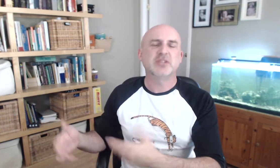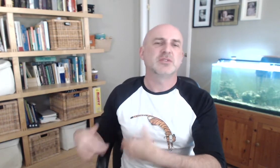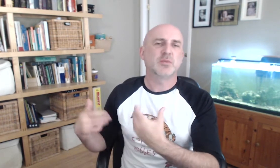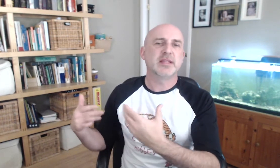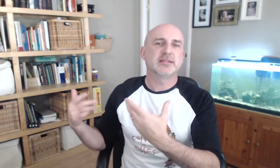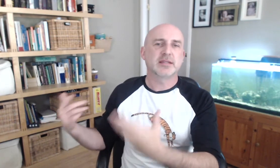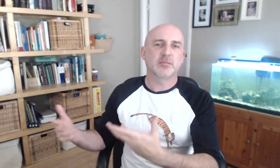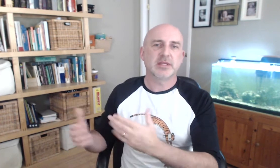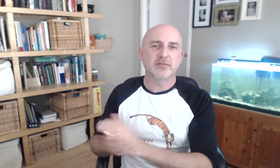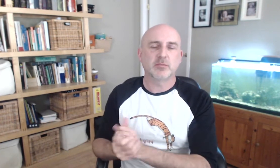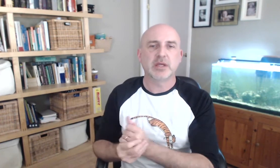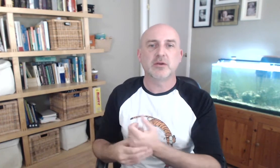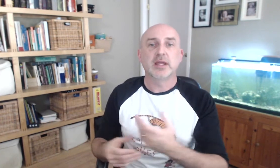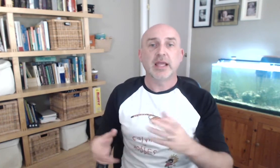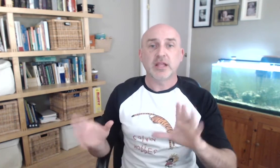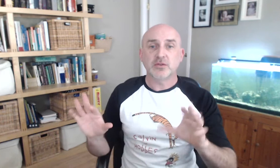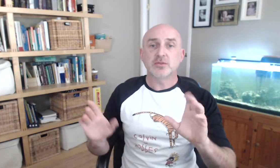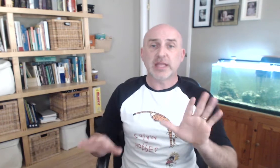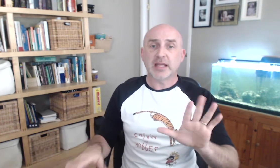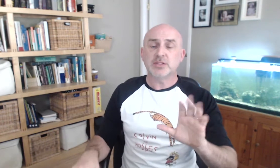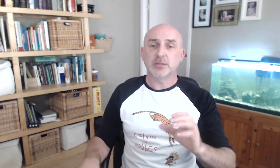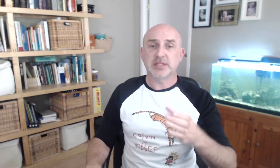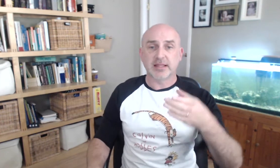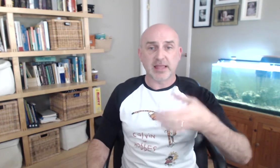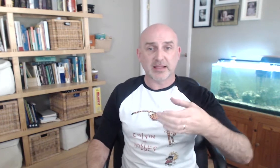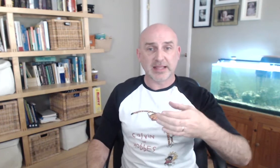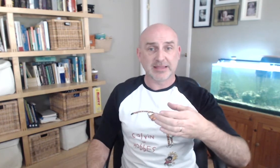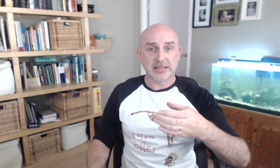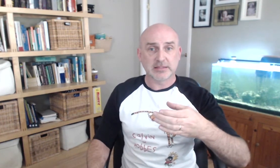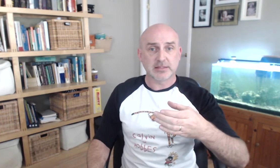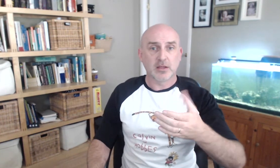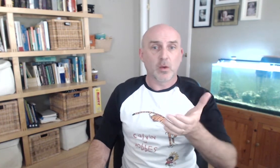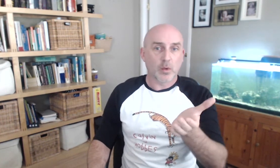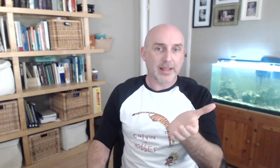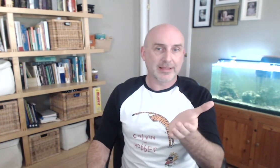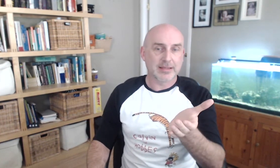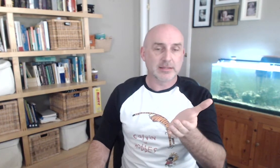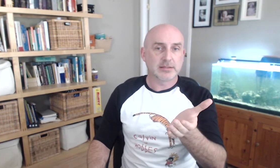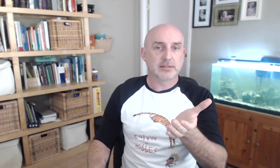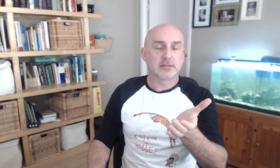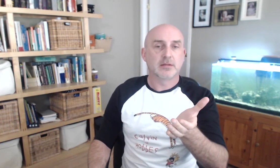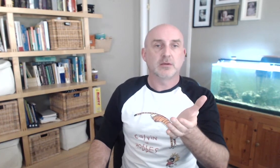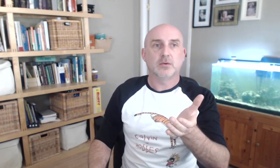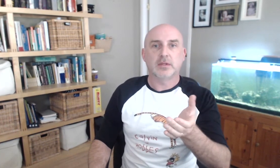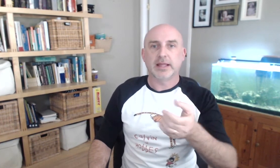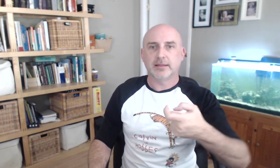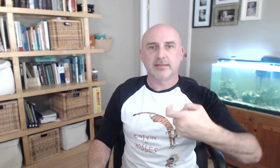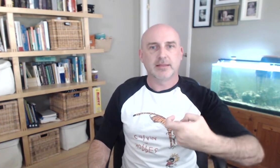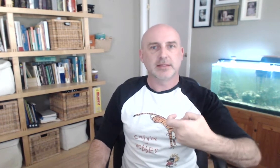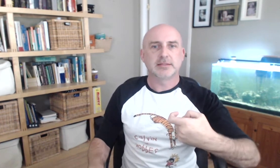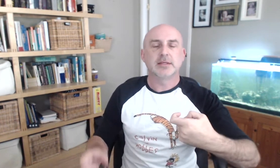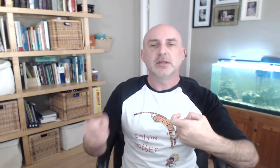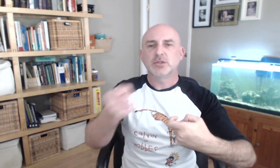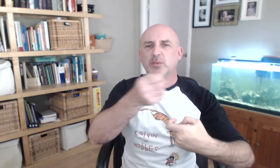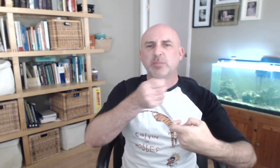a way that's going to be even better. And you use hand shapes like that, like this, or like this, or like this, to